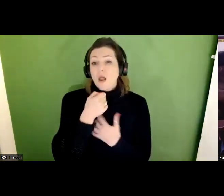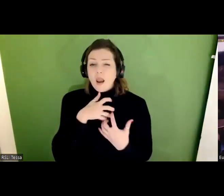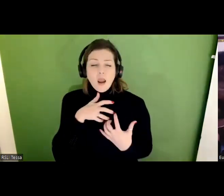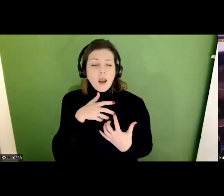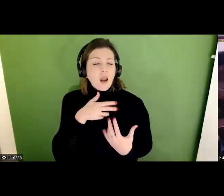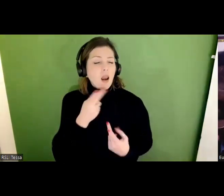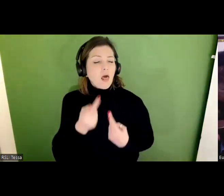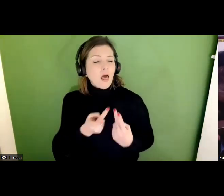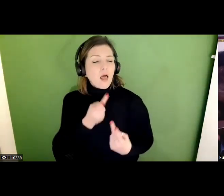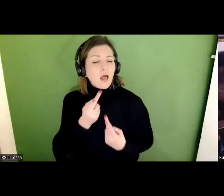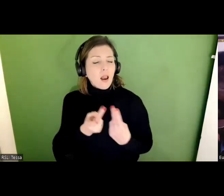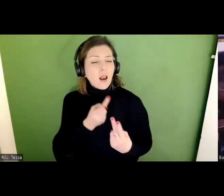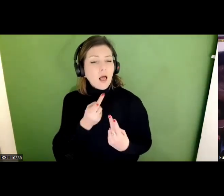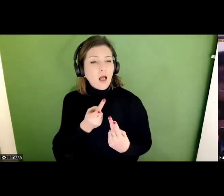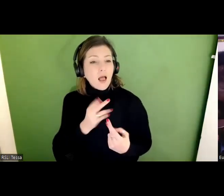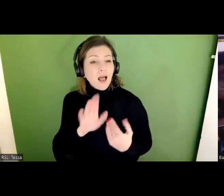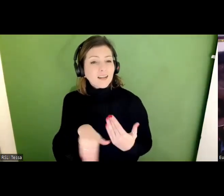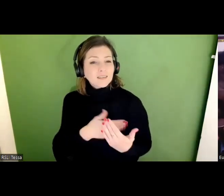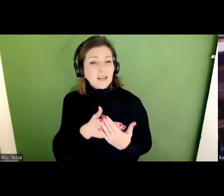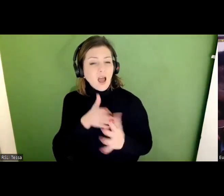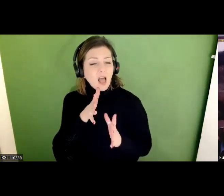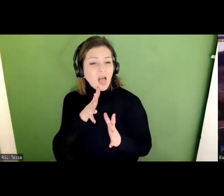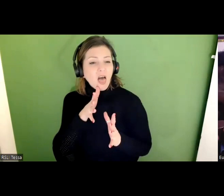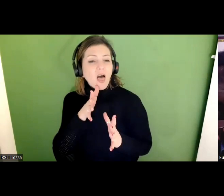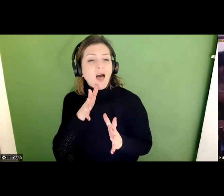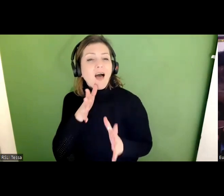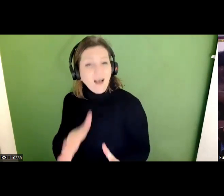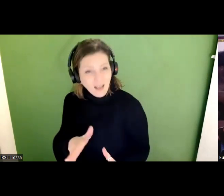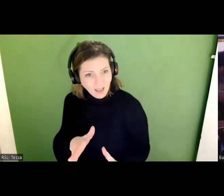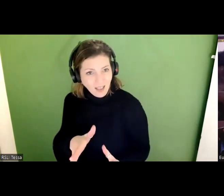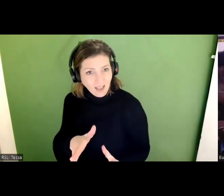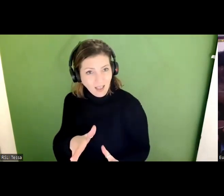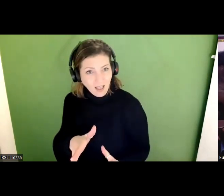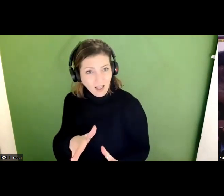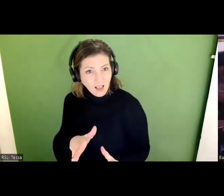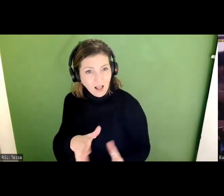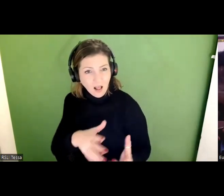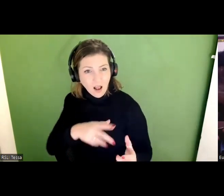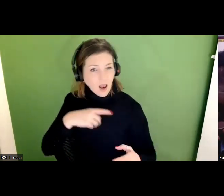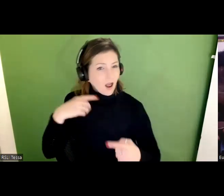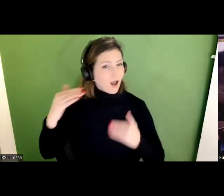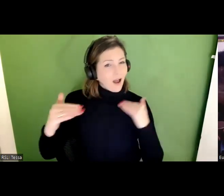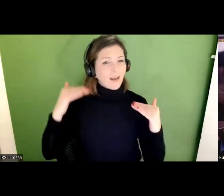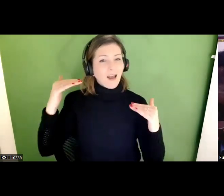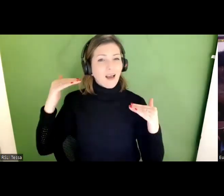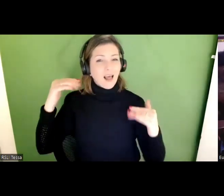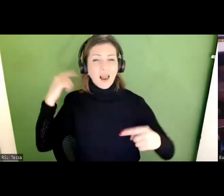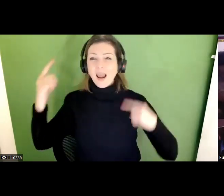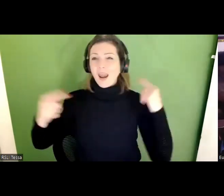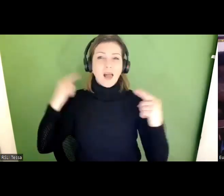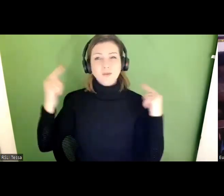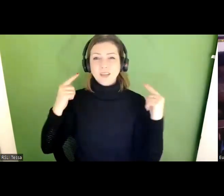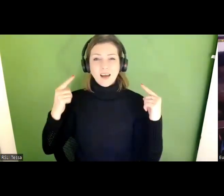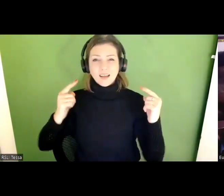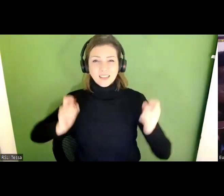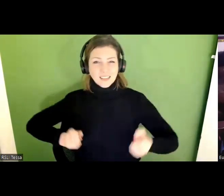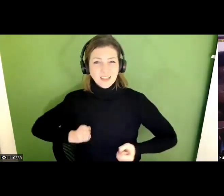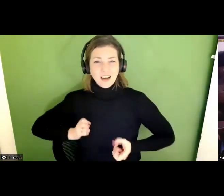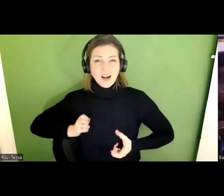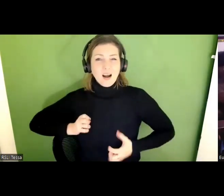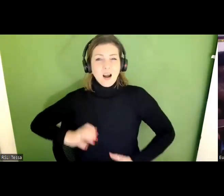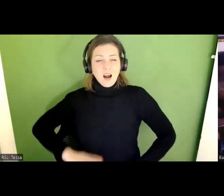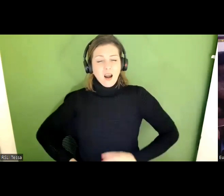until I start gagging, higher, louder, until I feel my entrails rise to meet my